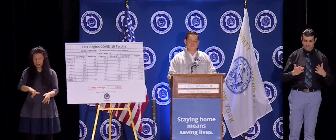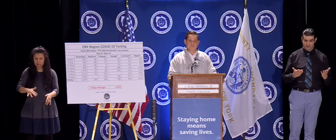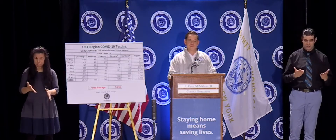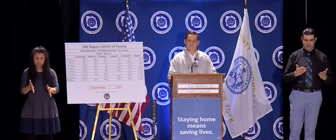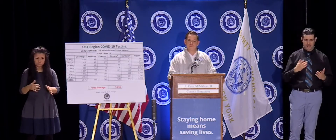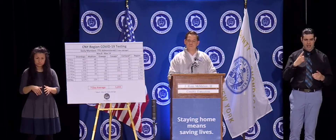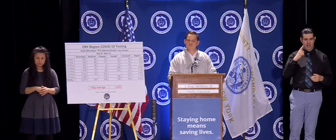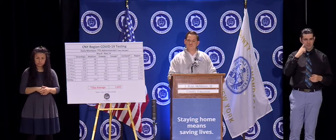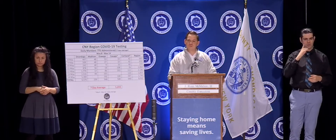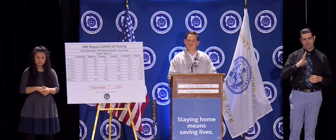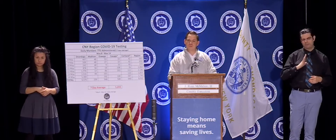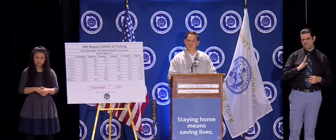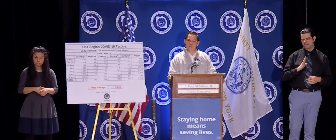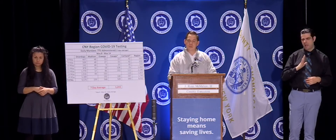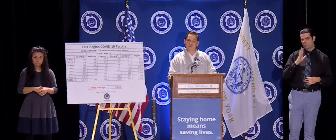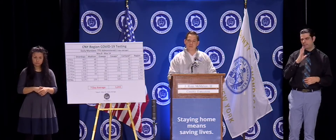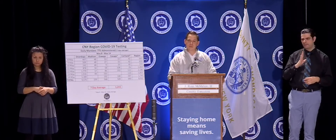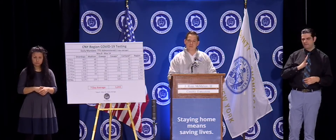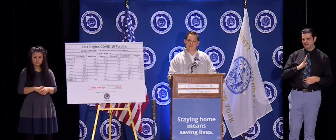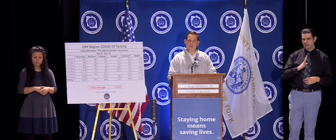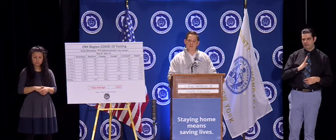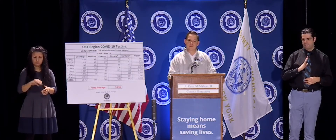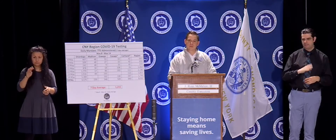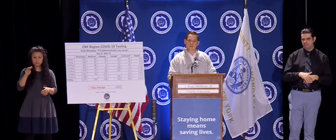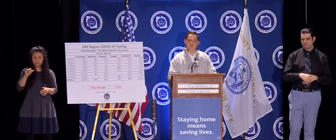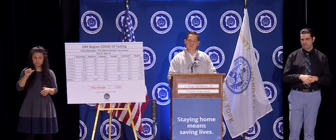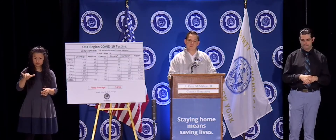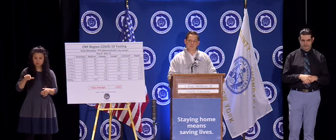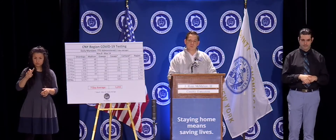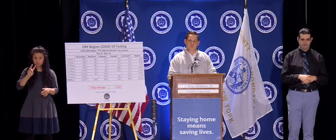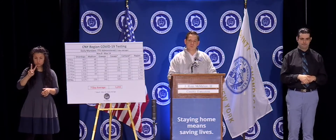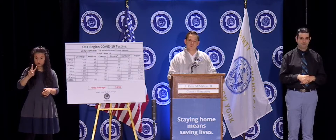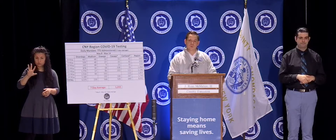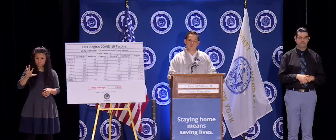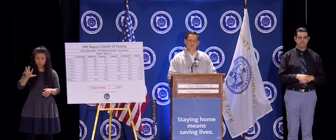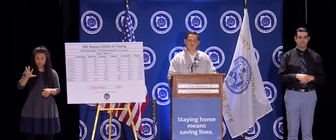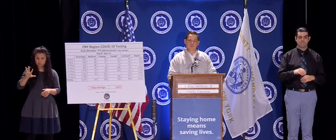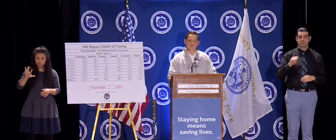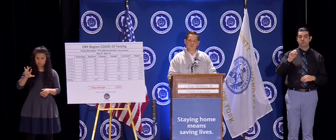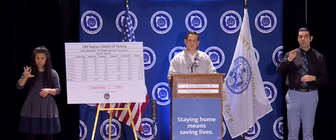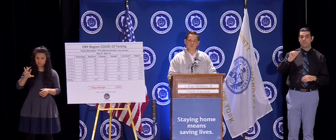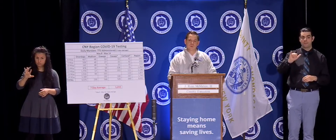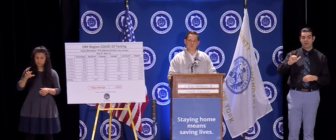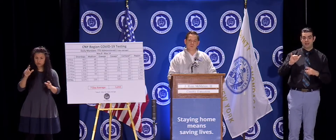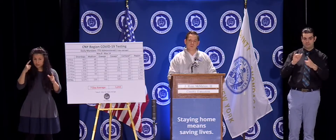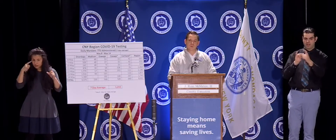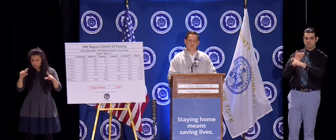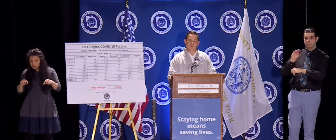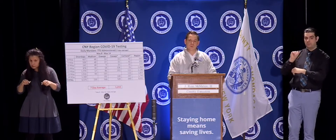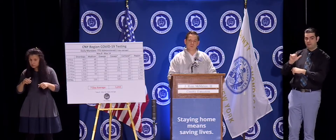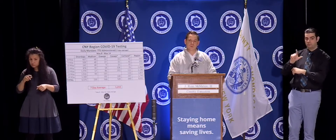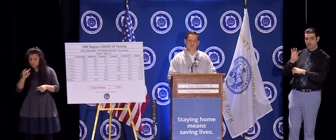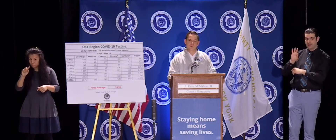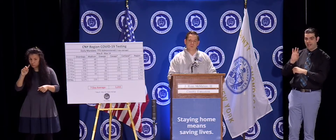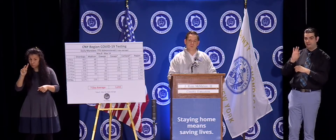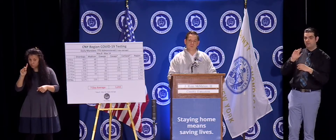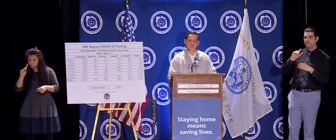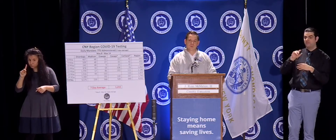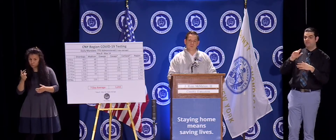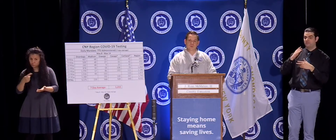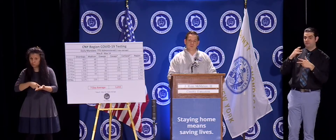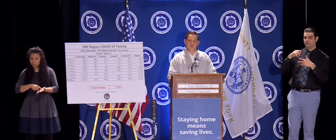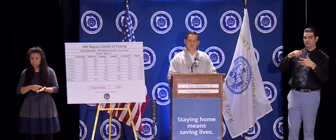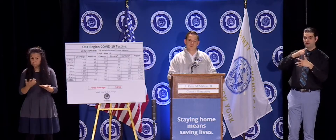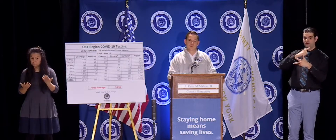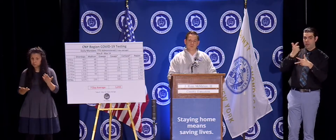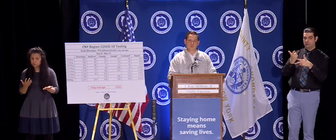You mentioned May 29th as the earliest Phase 2 could go into effect. Is that simply realizing that these phases have